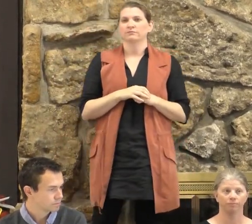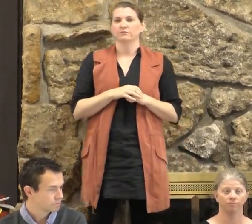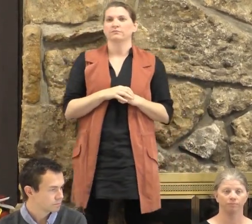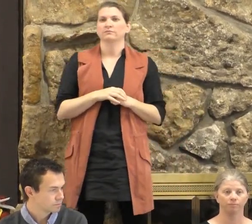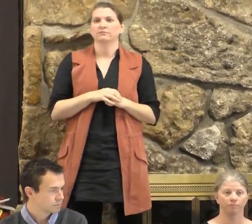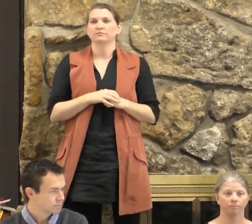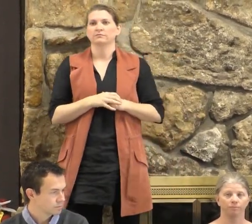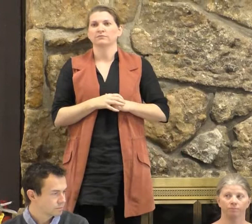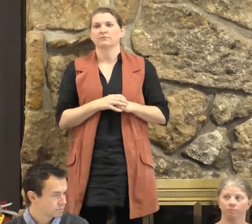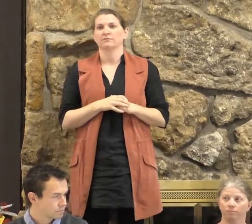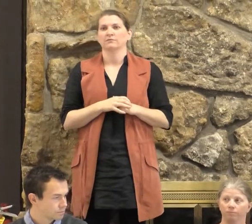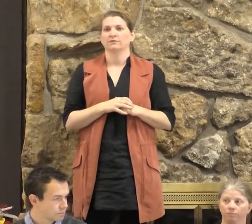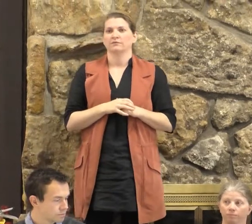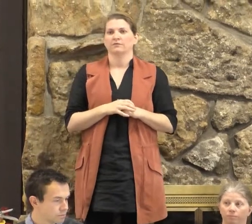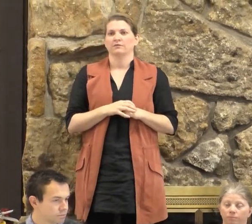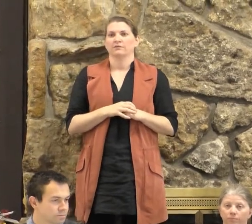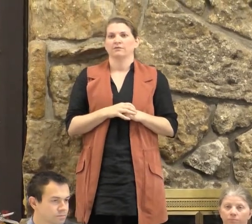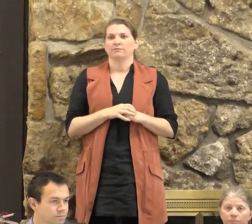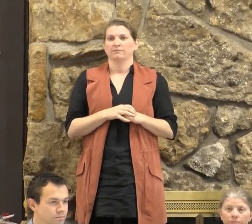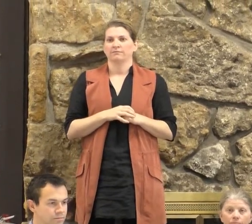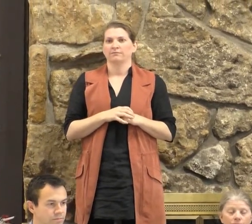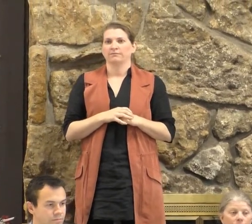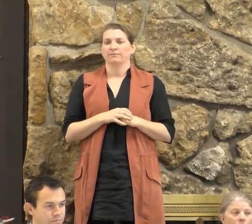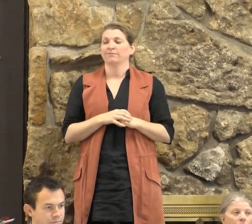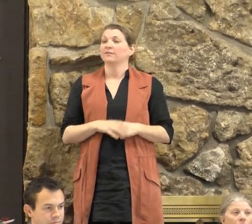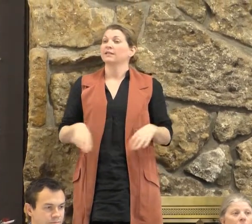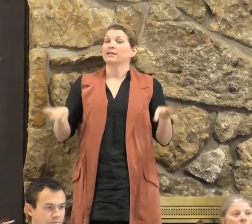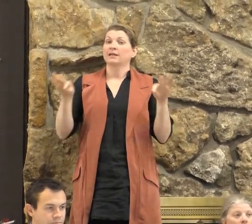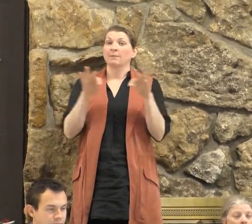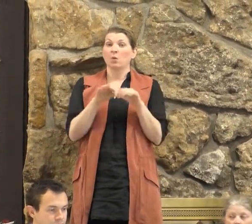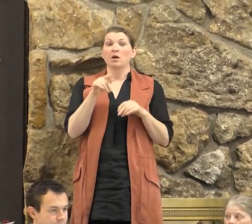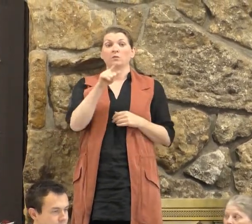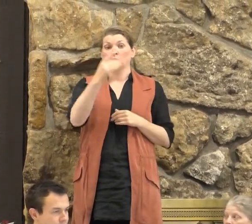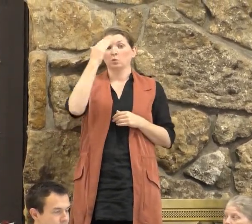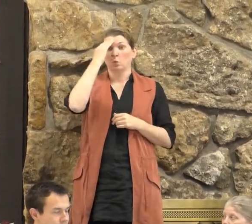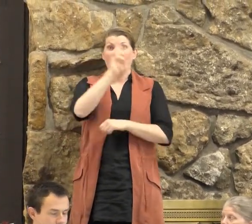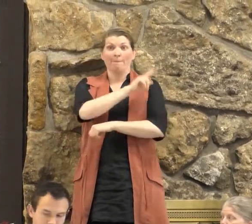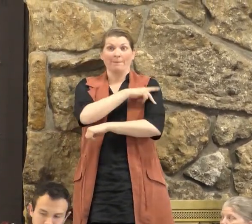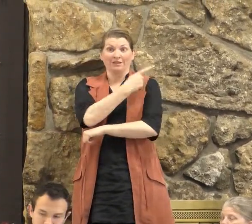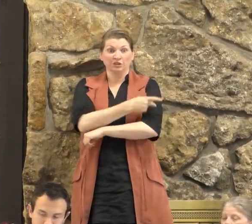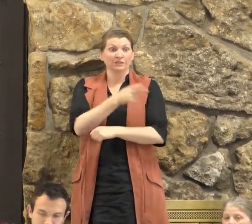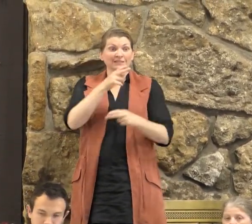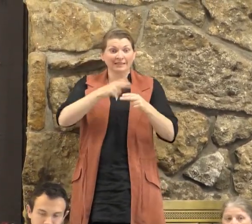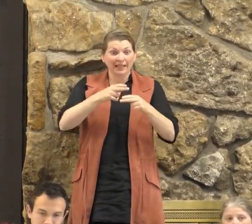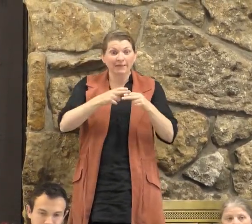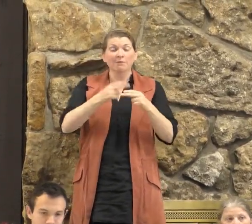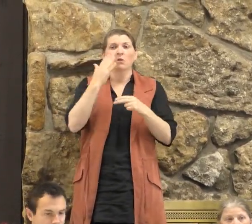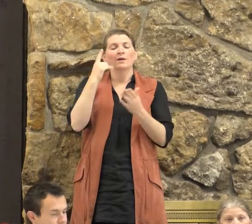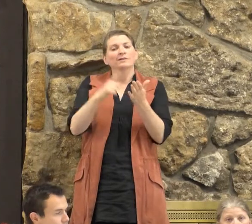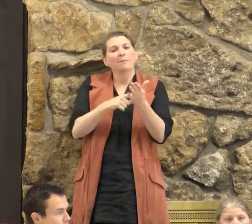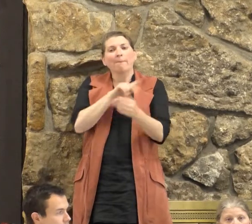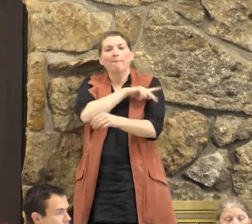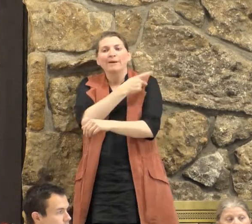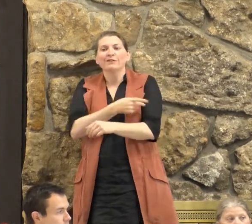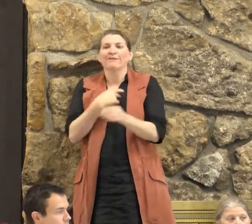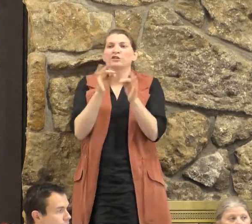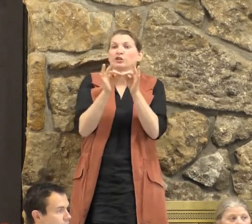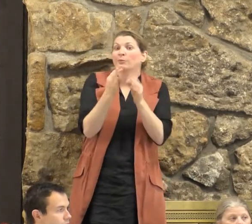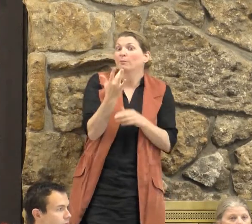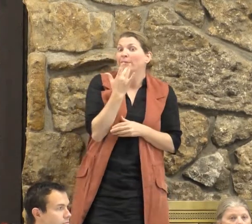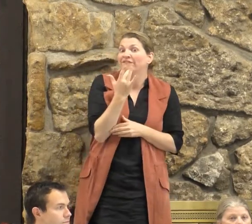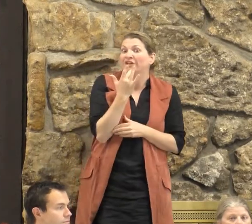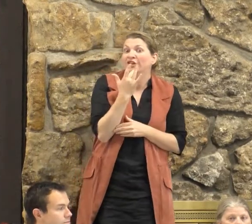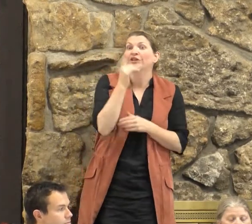language as best as possible. Not every person, like Candace was explaining, uses language the same way if they're deaf or hard of